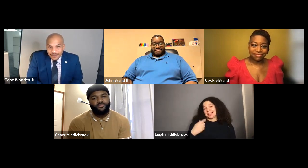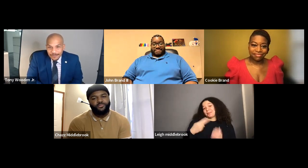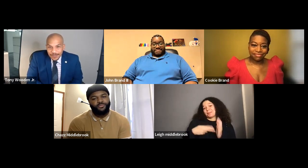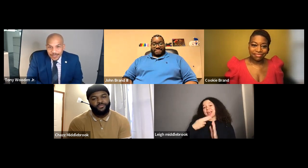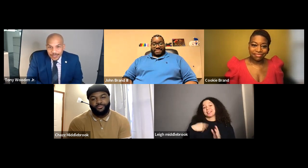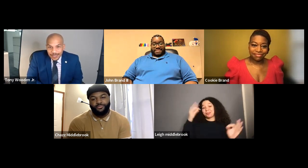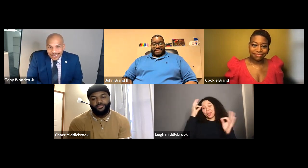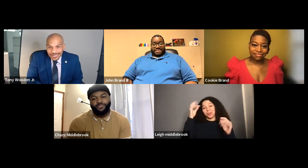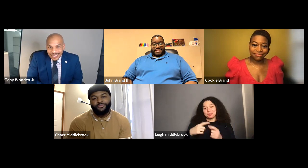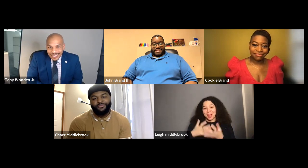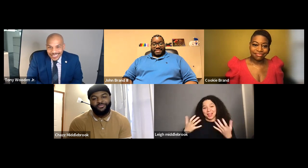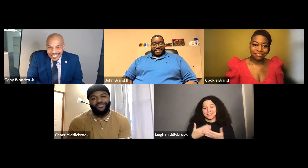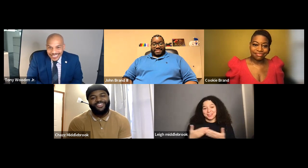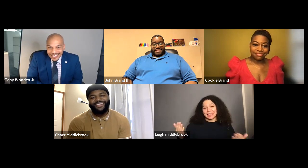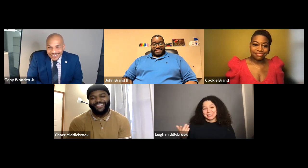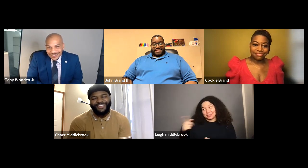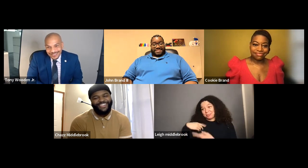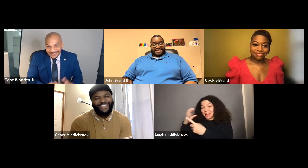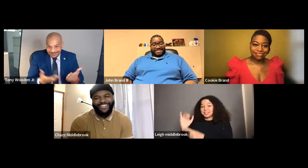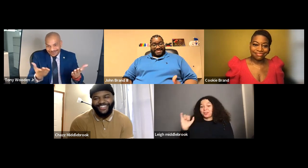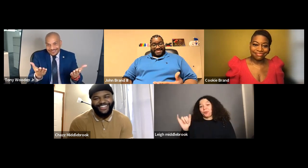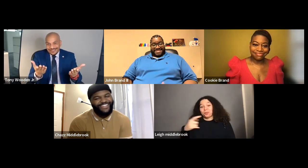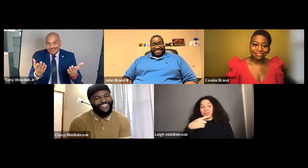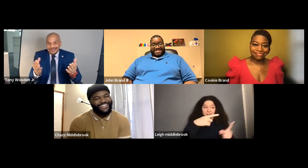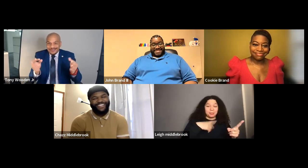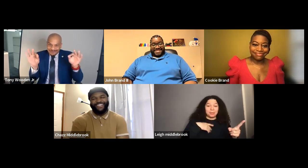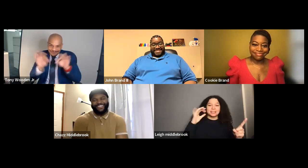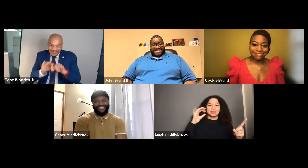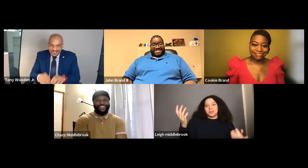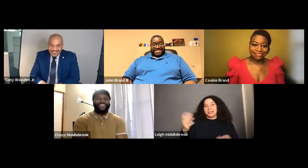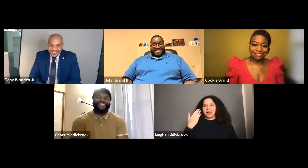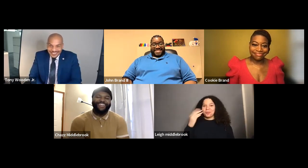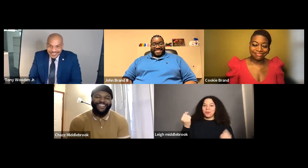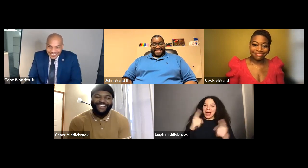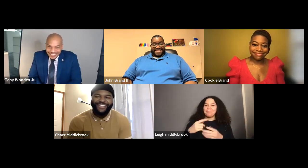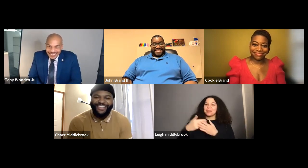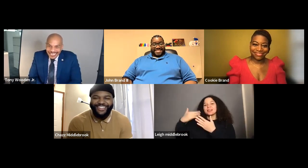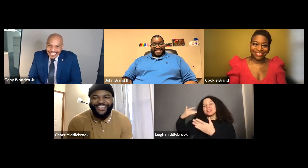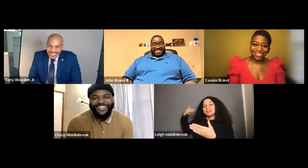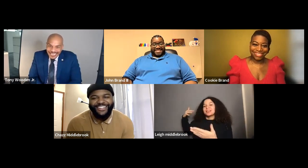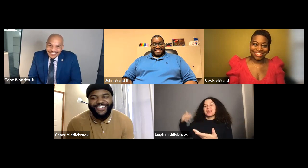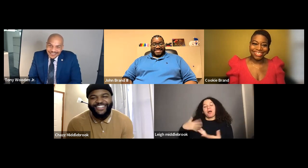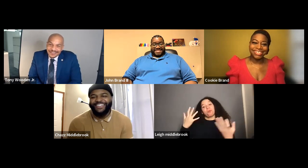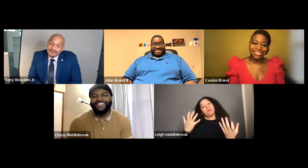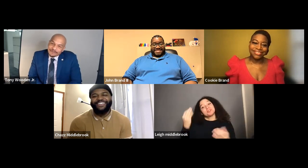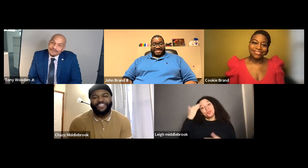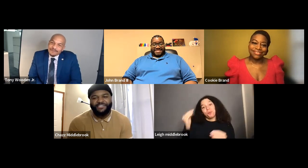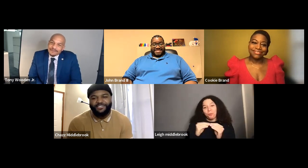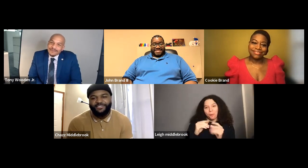also with the older generation, it's really nice that there's just, I'll be honest, I don't know a lot of things of what's going on and what happened with